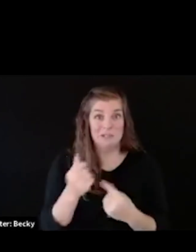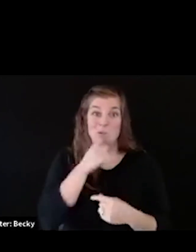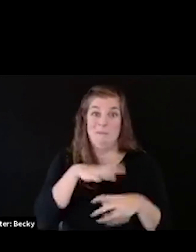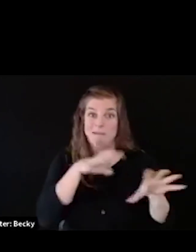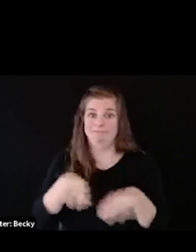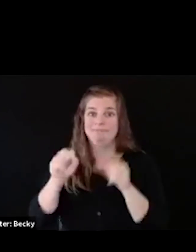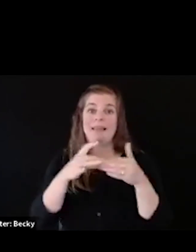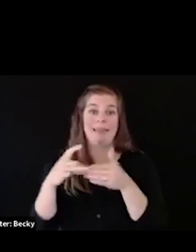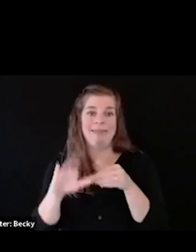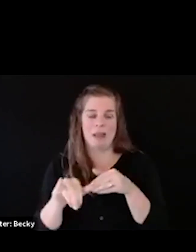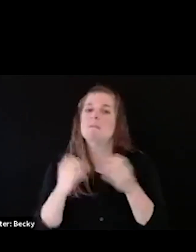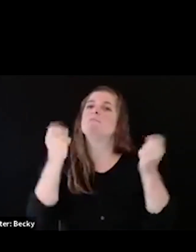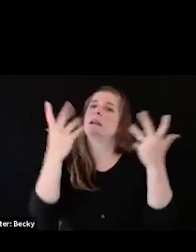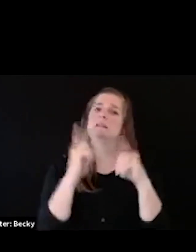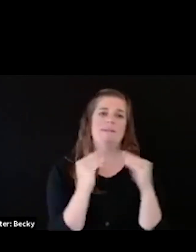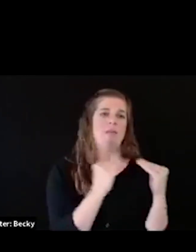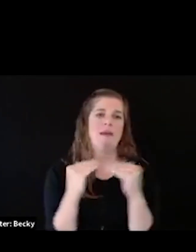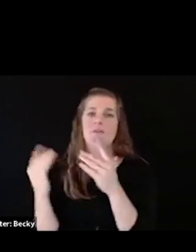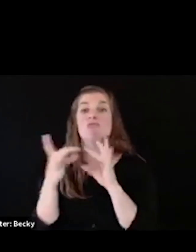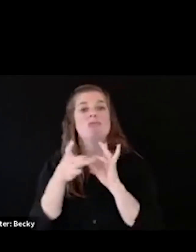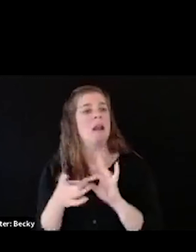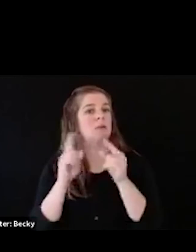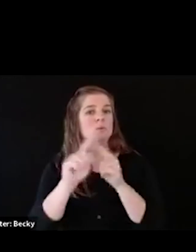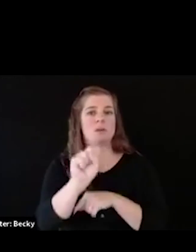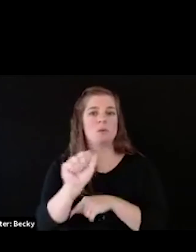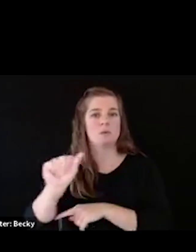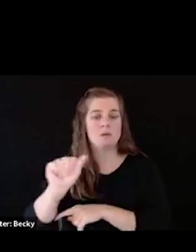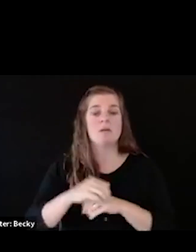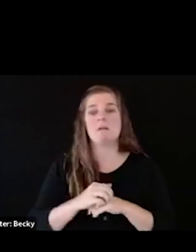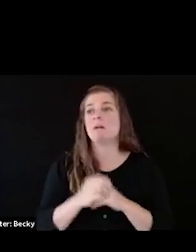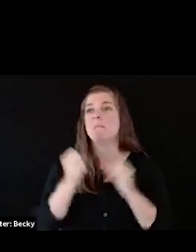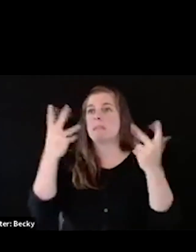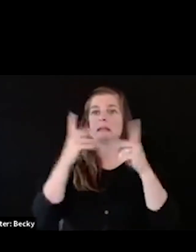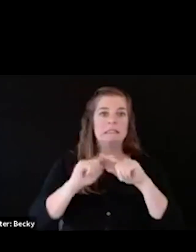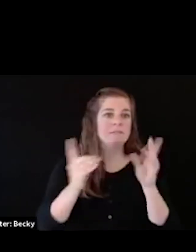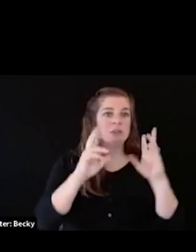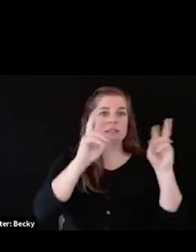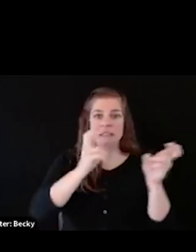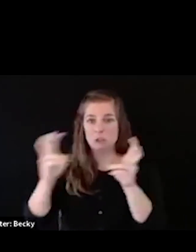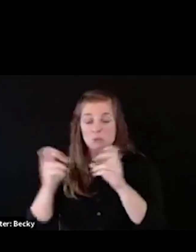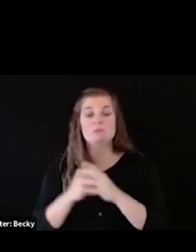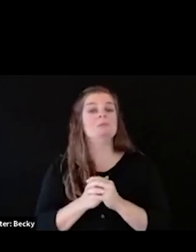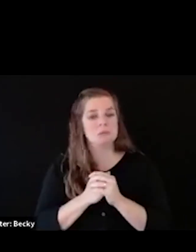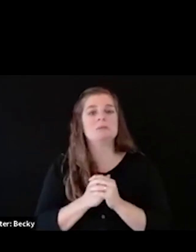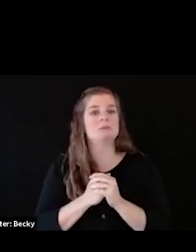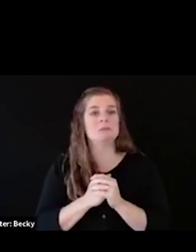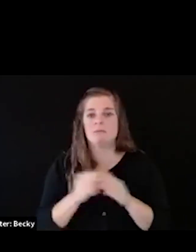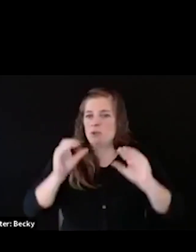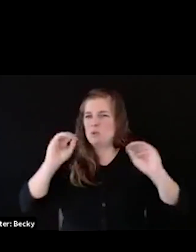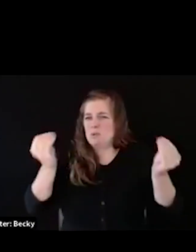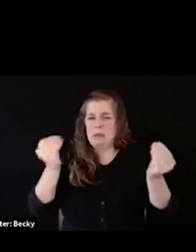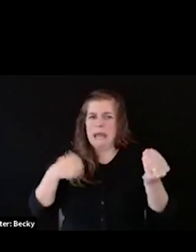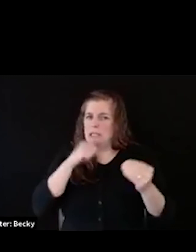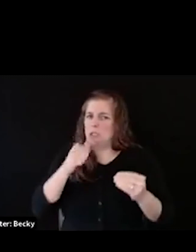so many different levels around the issues of sexual assault and all the related issues. There's no doubt about women's leadership, but whether